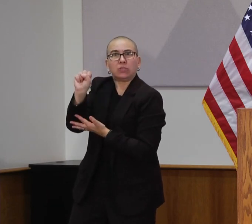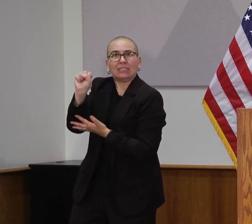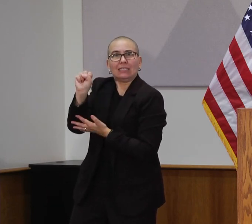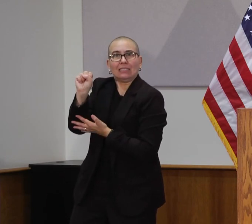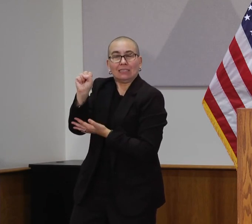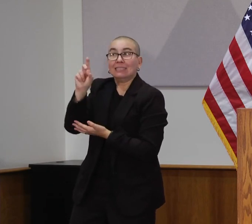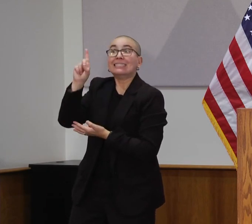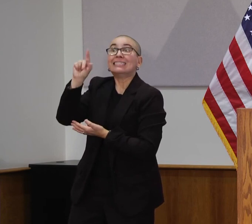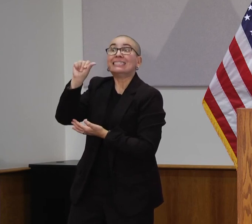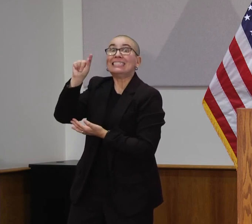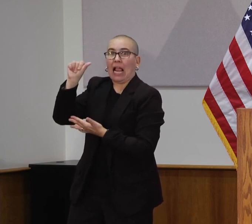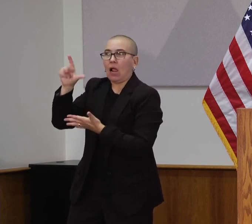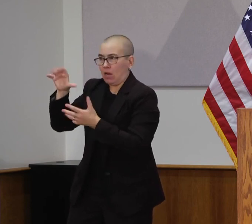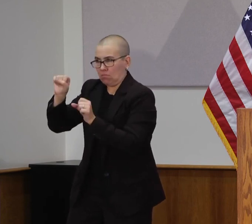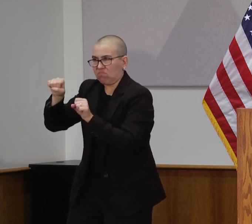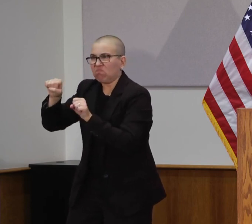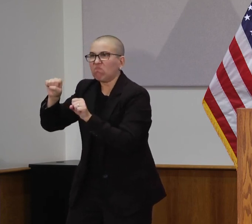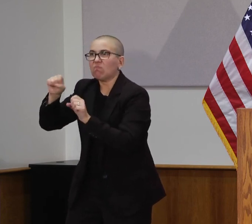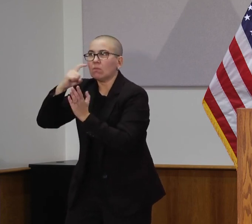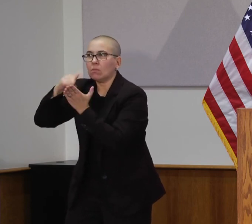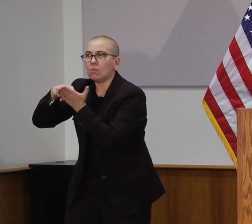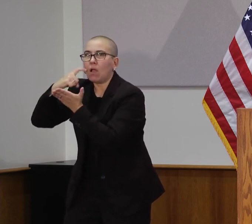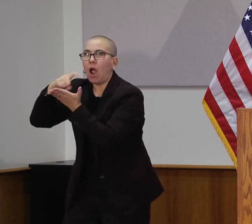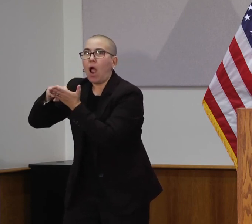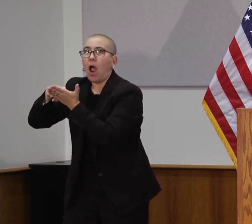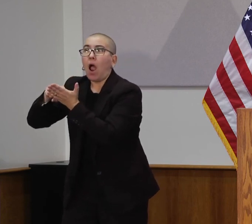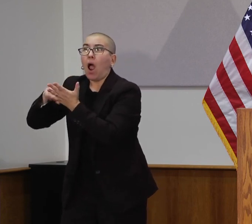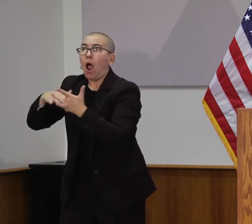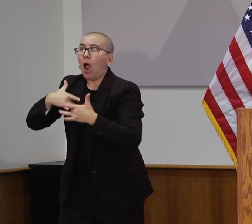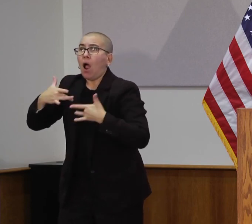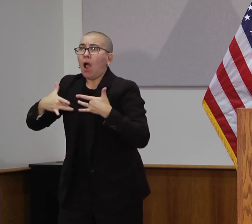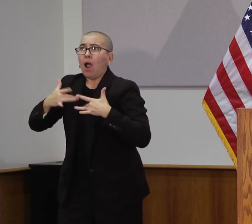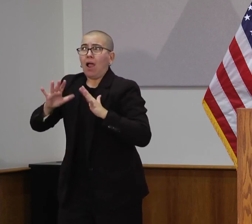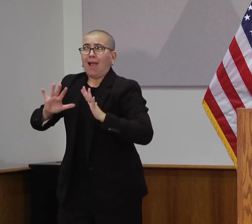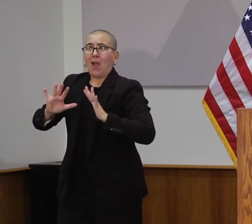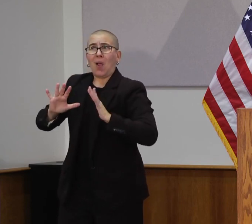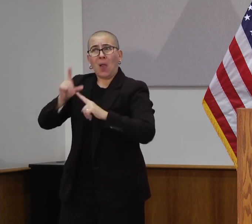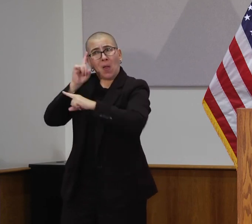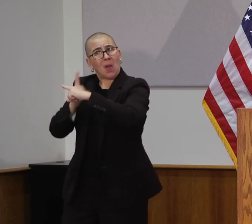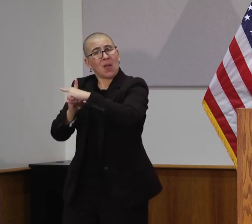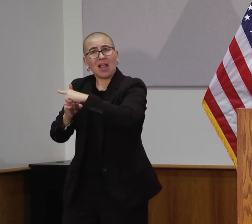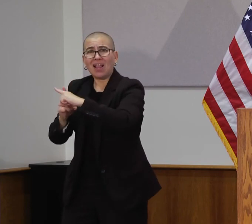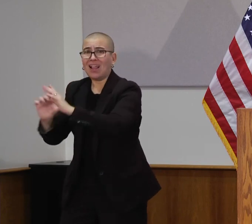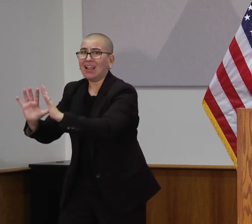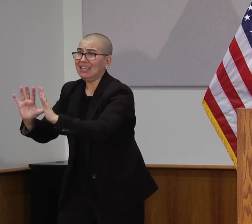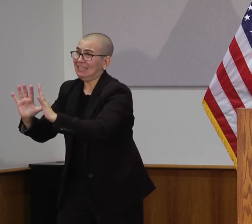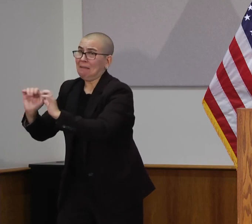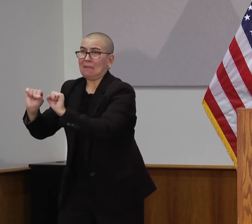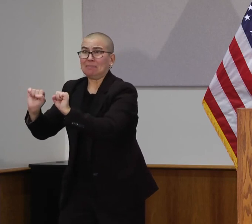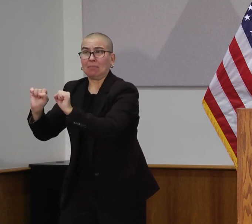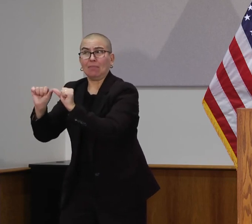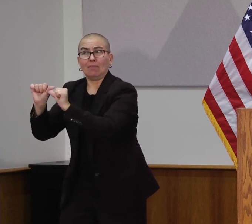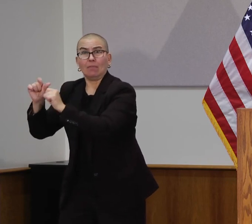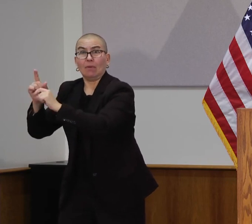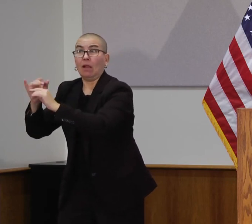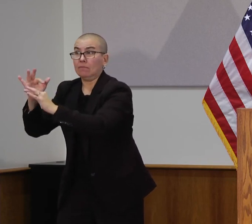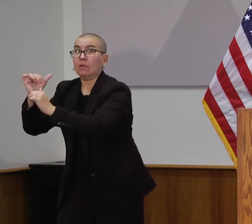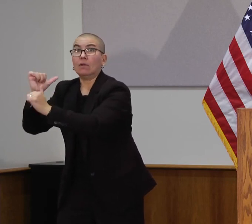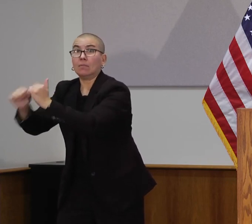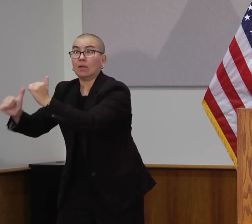early efficacy data that these vaccines are so effective, more effective than we had